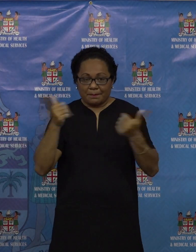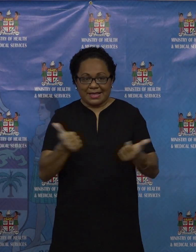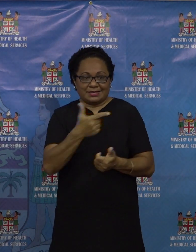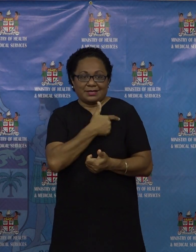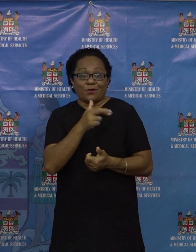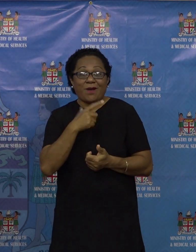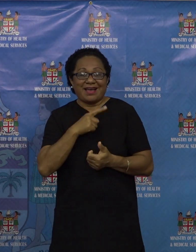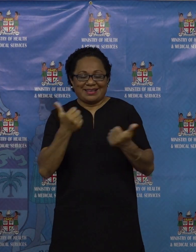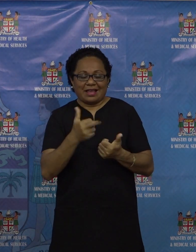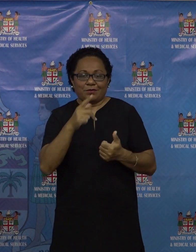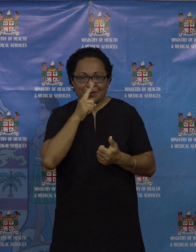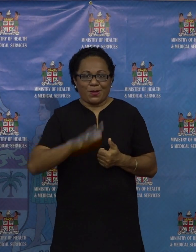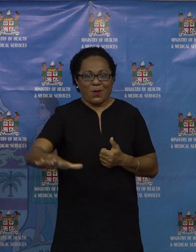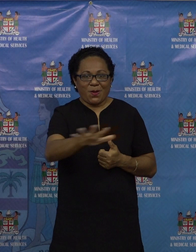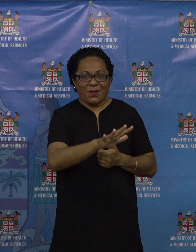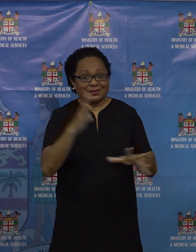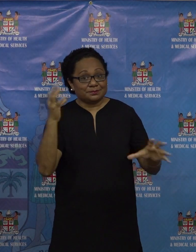conclude, our message